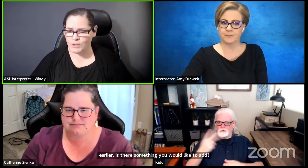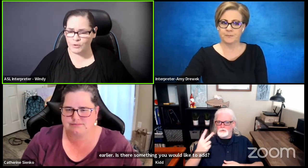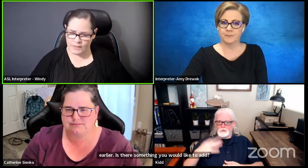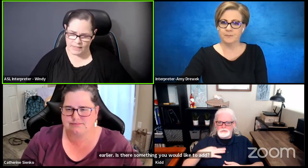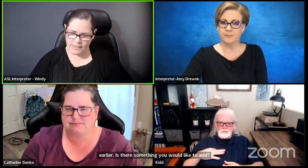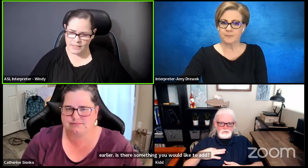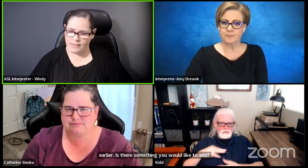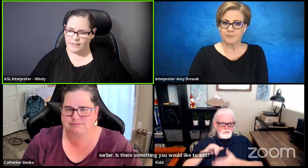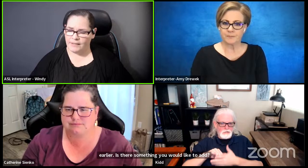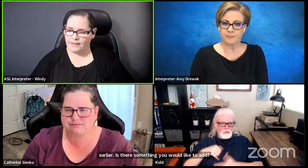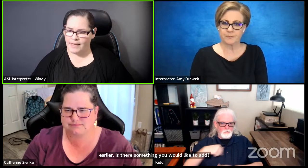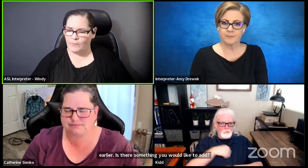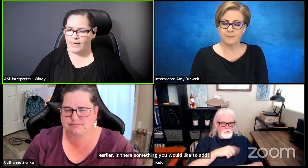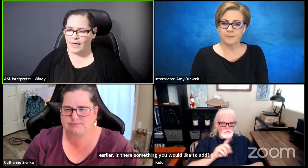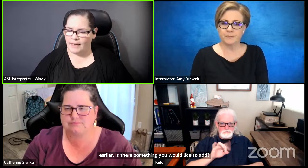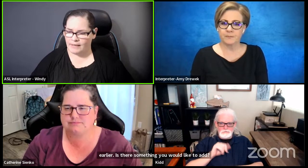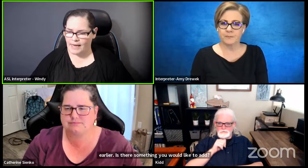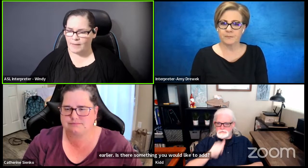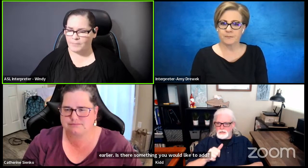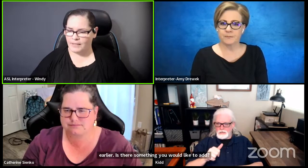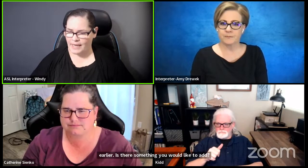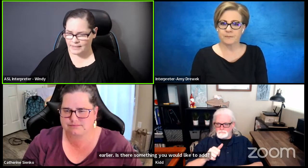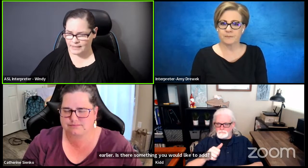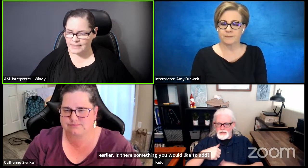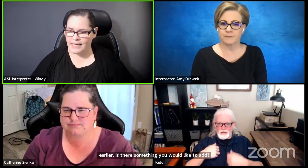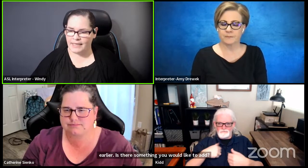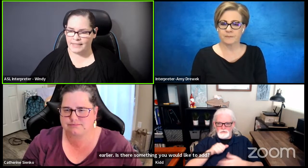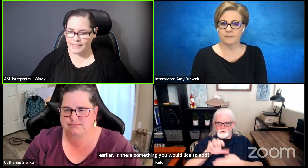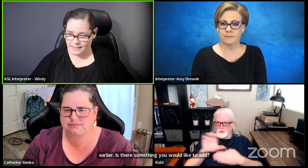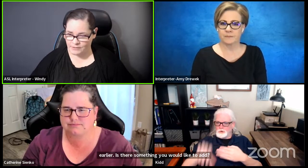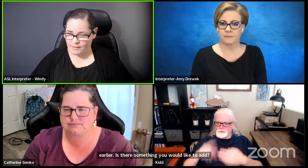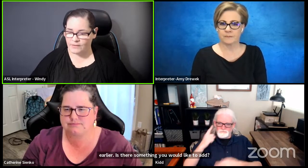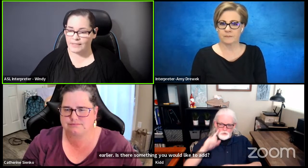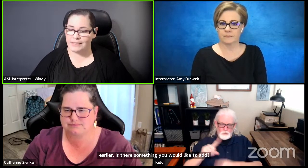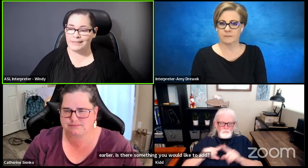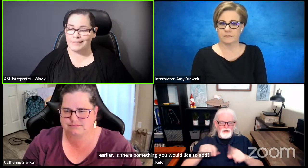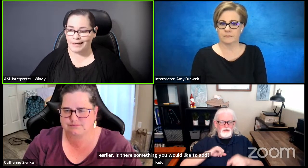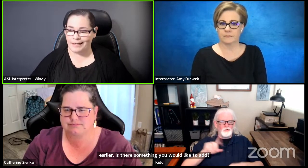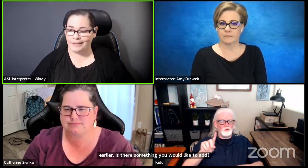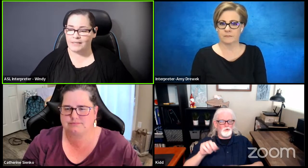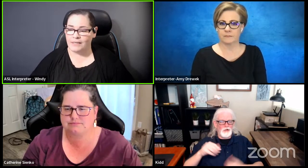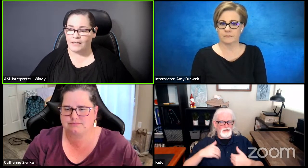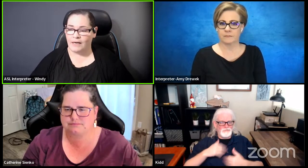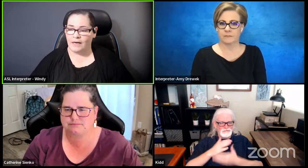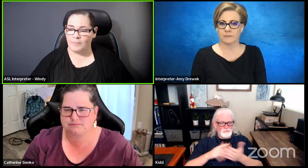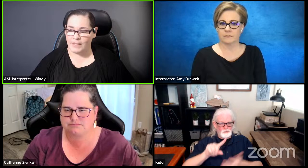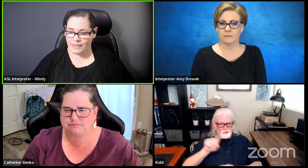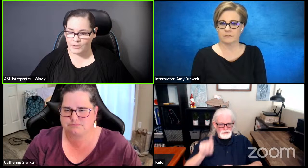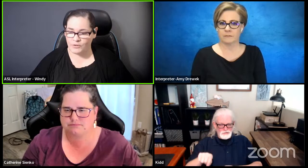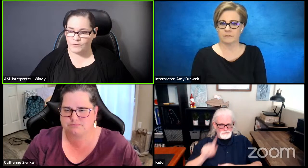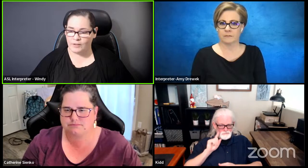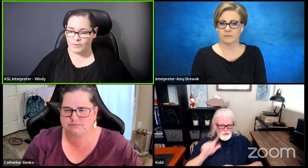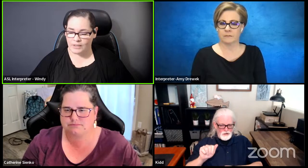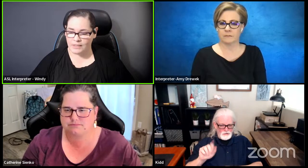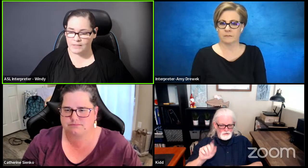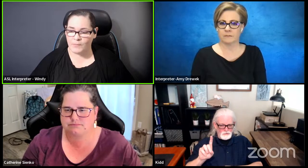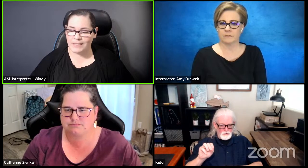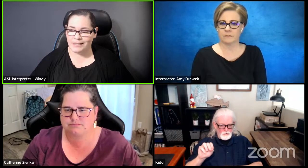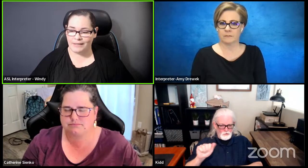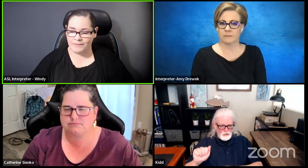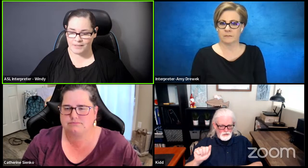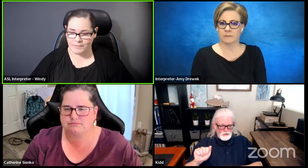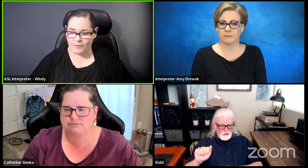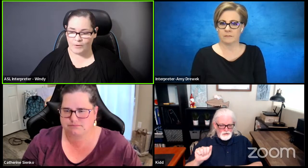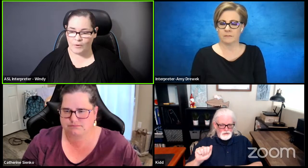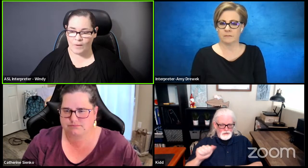I do agree that we had candidates rather that did not make it to the final process, but